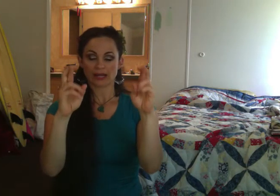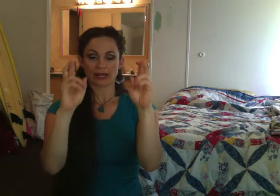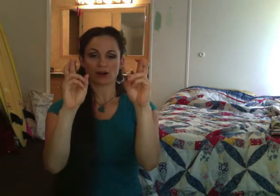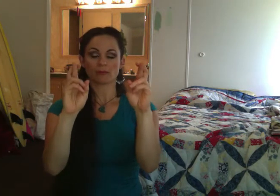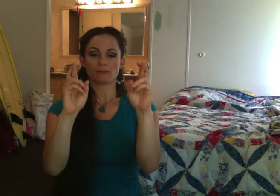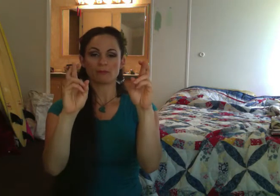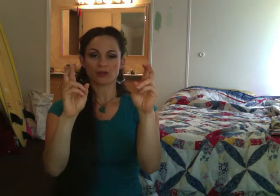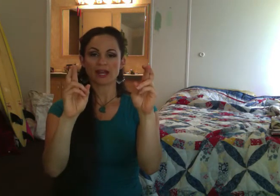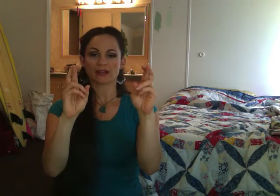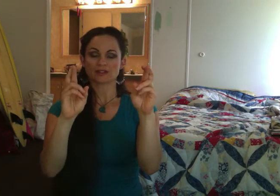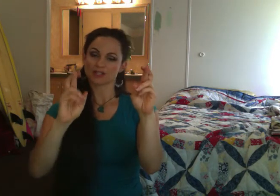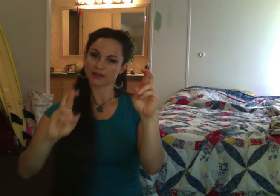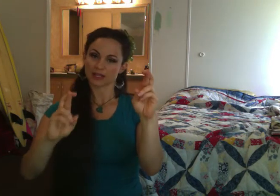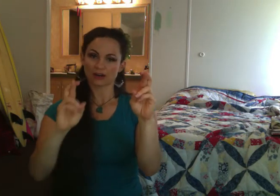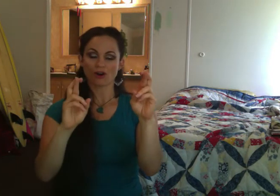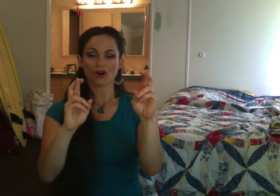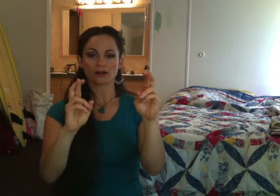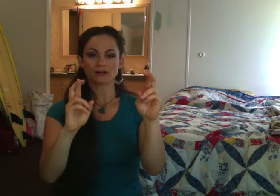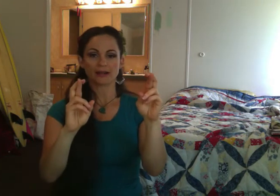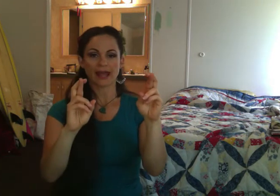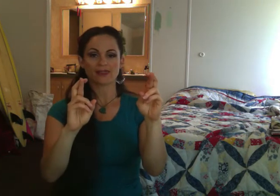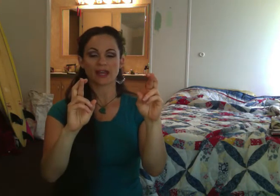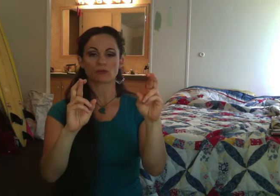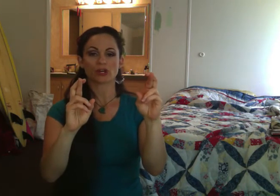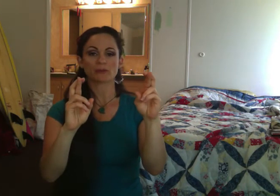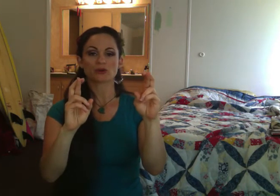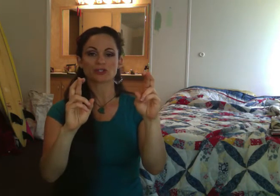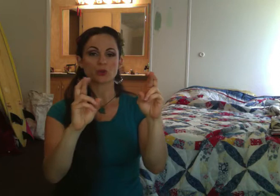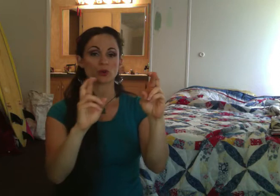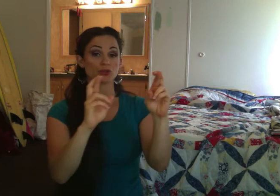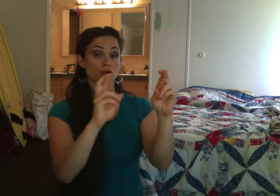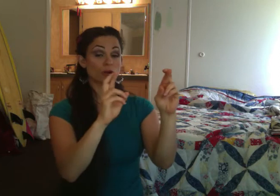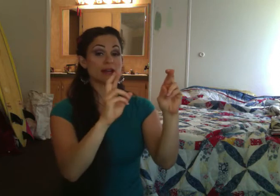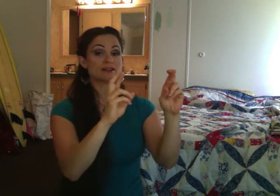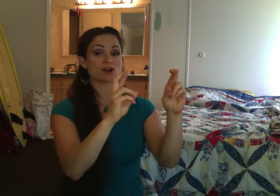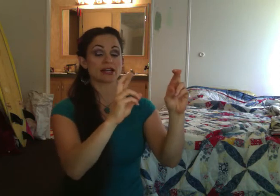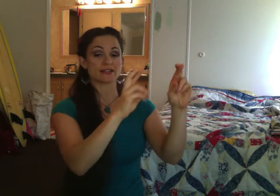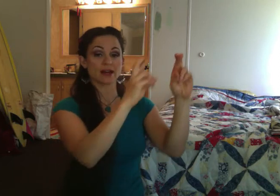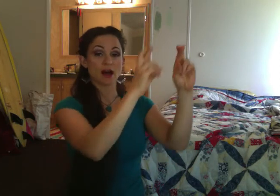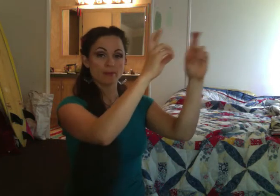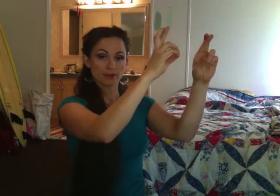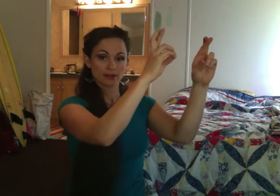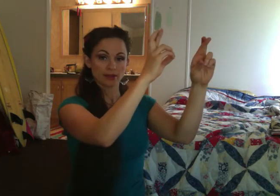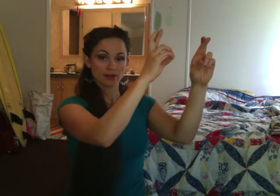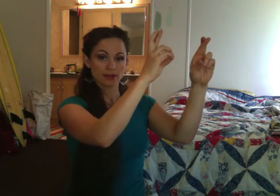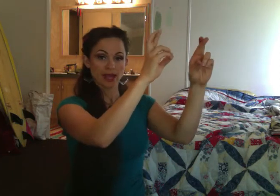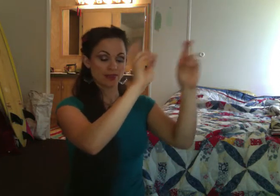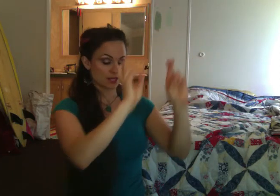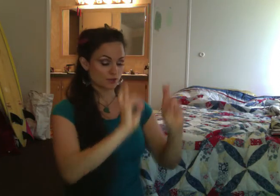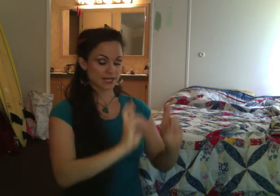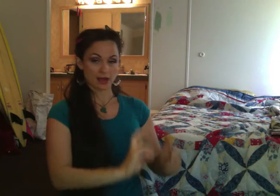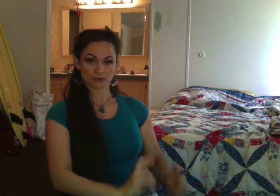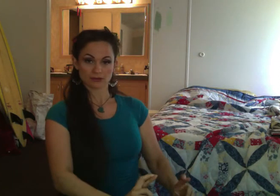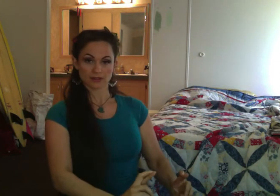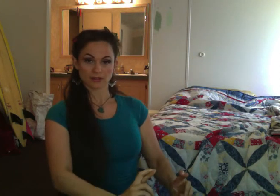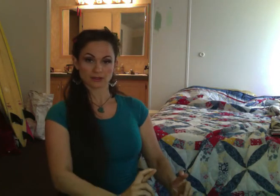or both hands you sign the letter R, and then we're going to motion towards our right, starting at the top, and then go down. You're